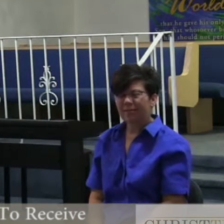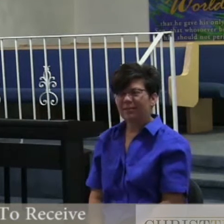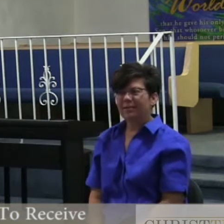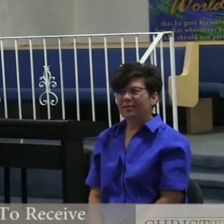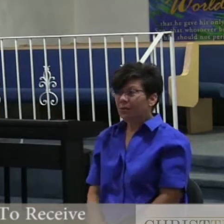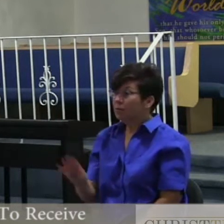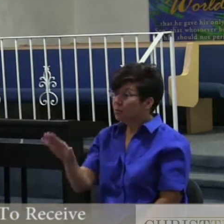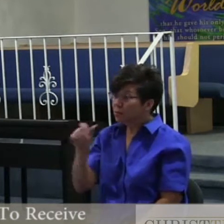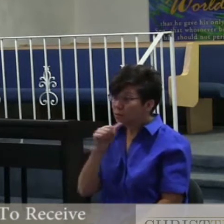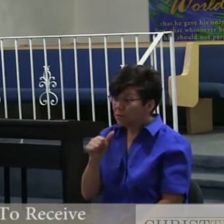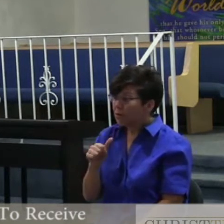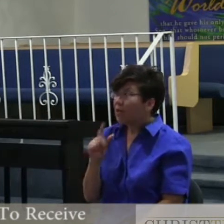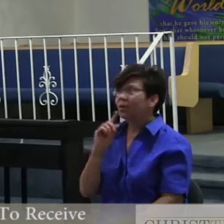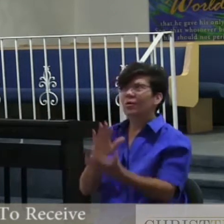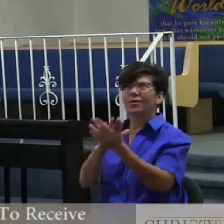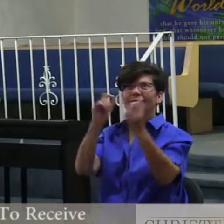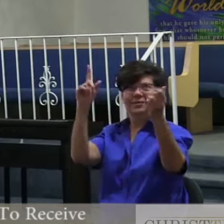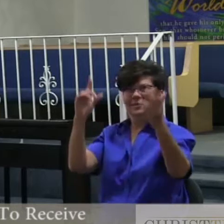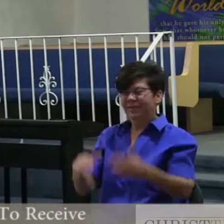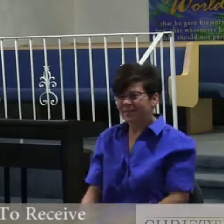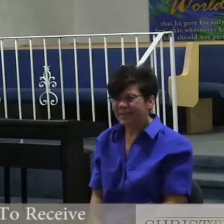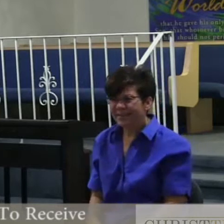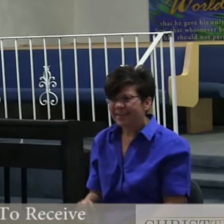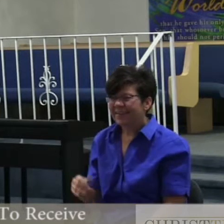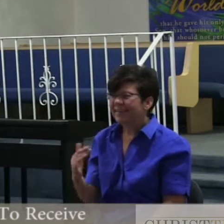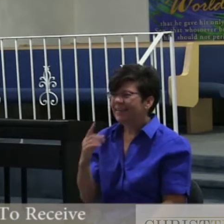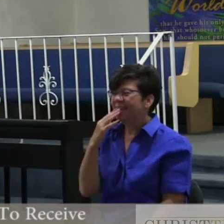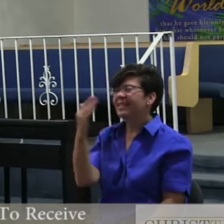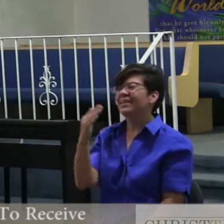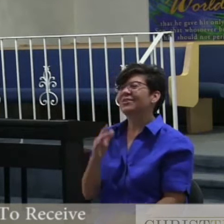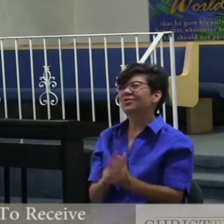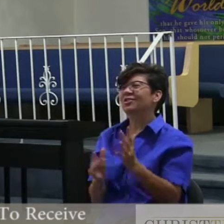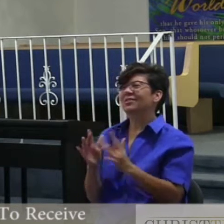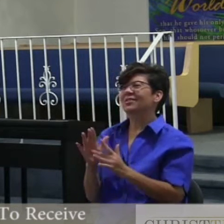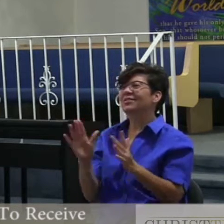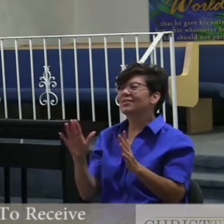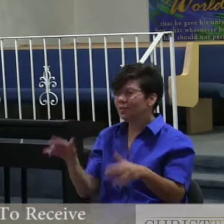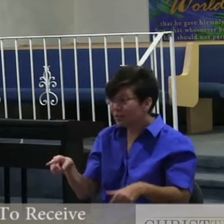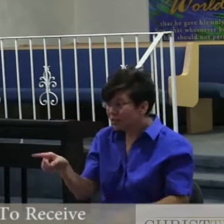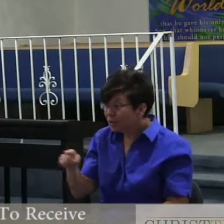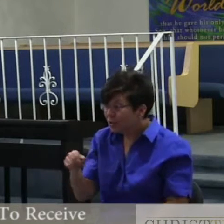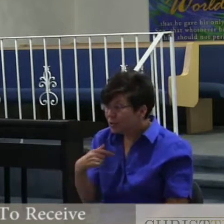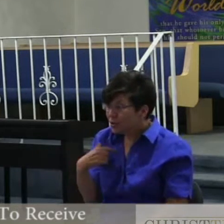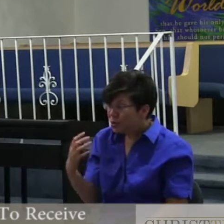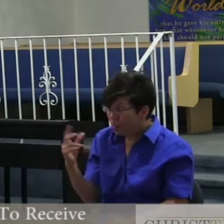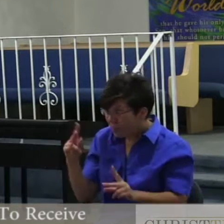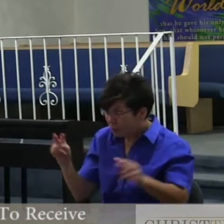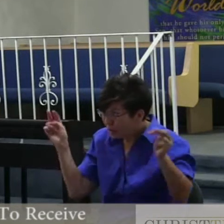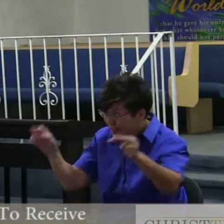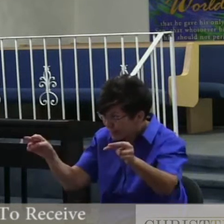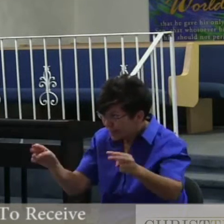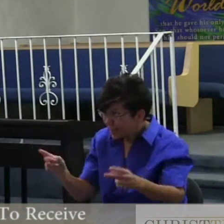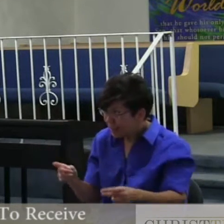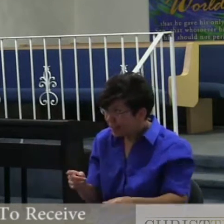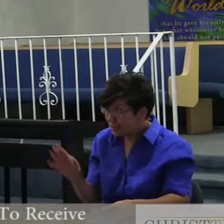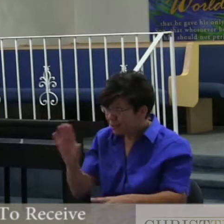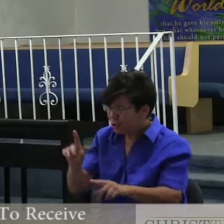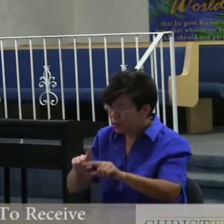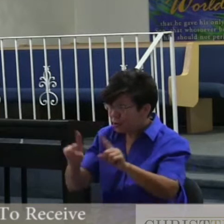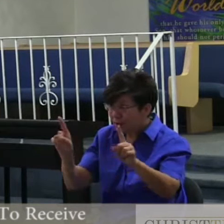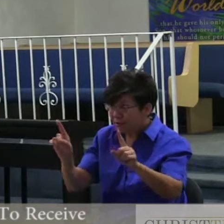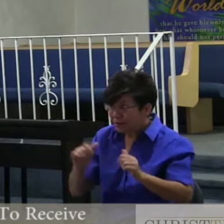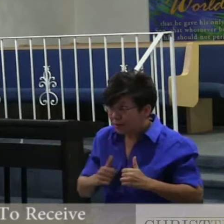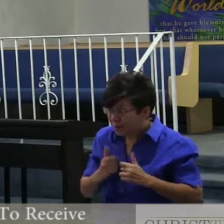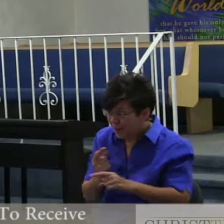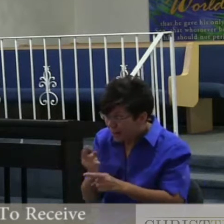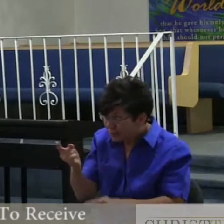Oh, don't you want to, oh, hallelujah. Oh, thank you, Jesus. Don't you want people to see the difference in your